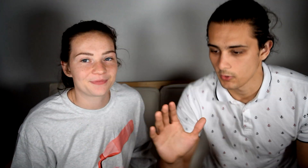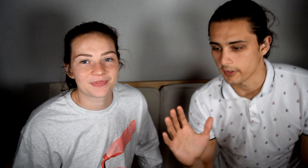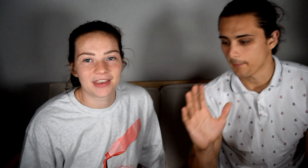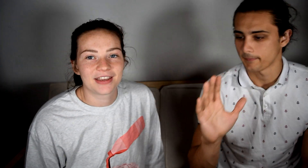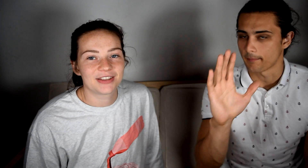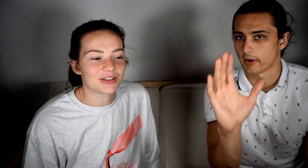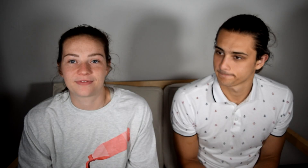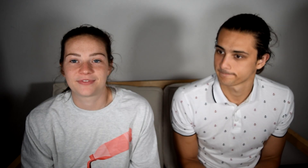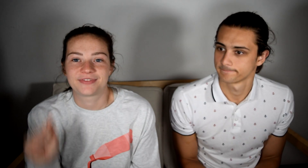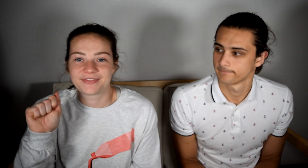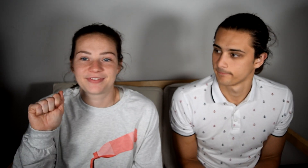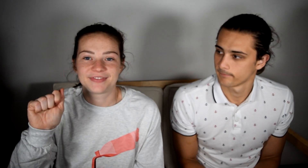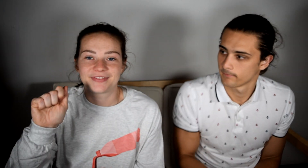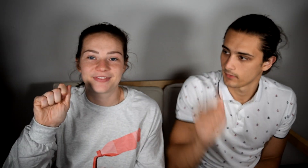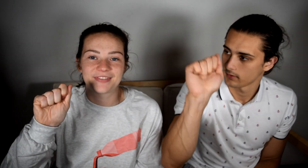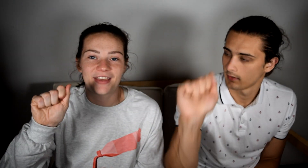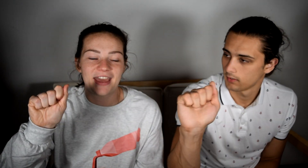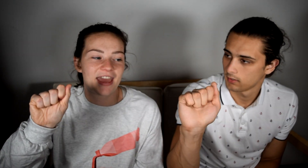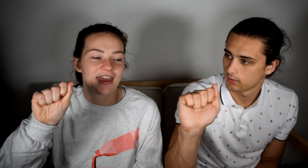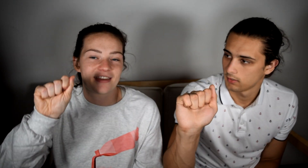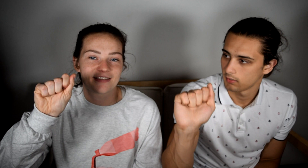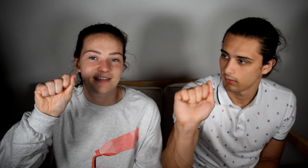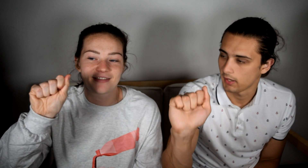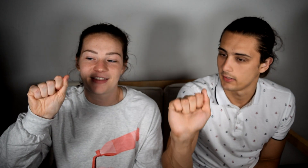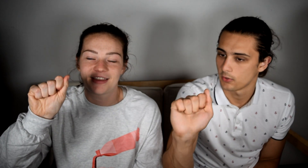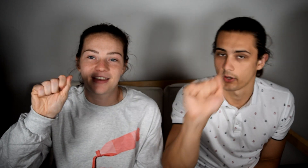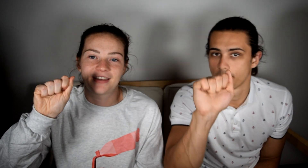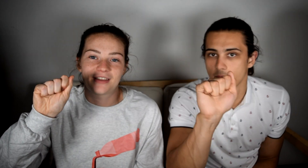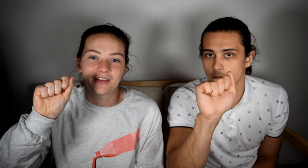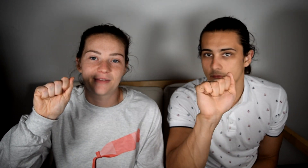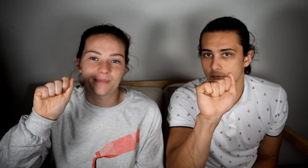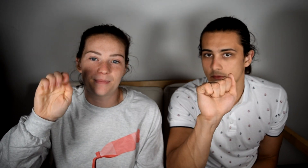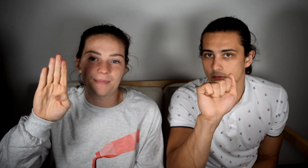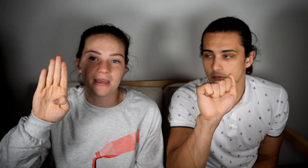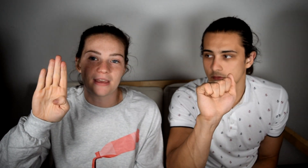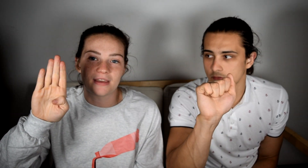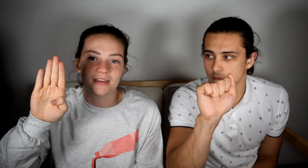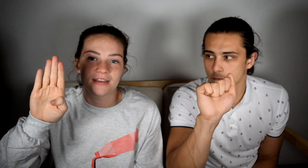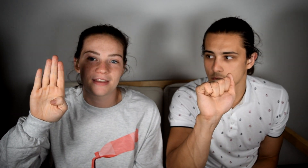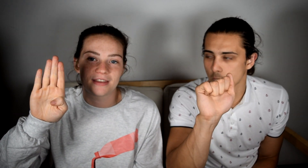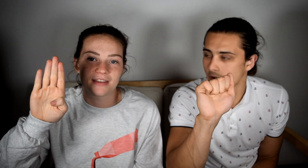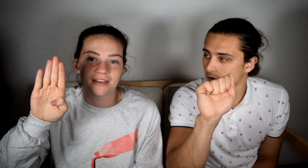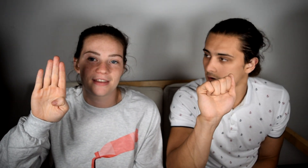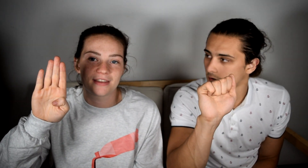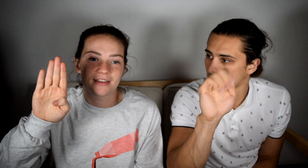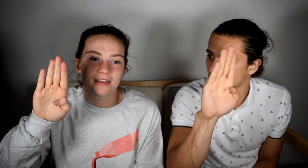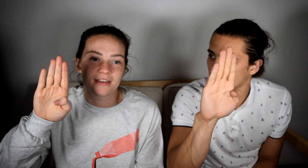Yep. Right. So, A. A. Okay. B. Square. B.